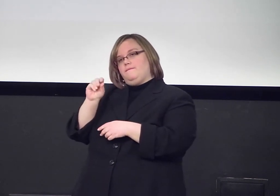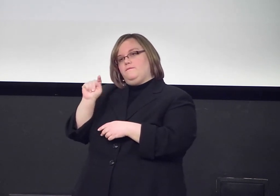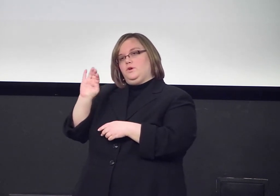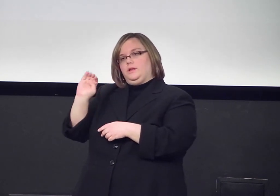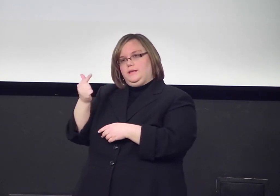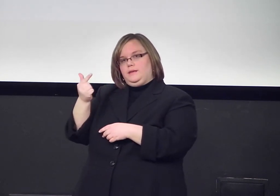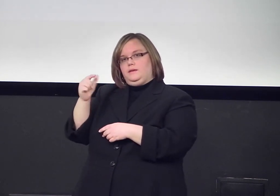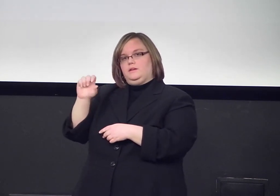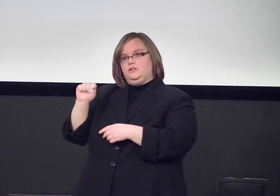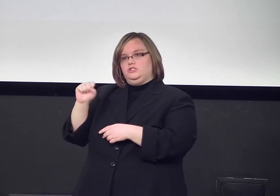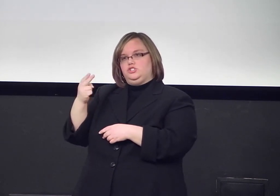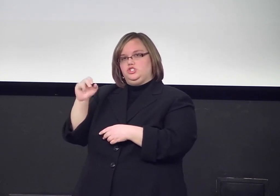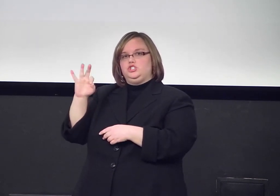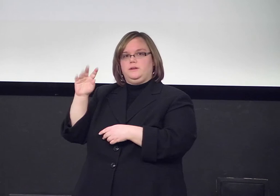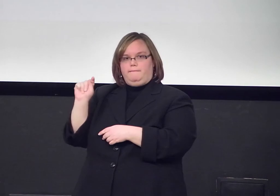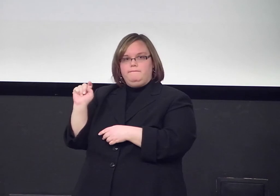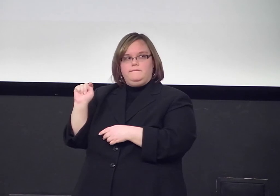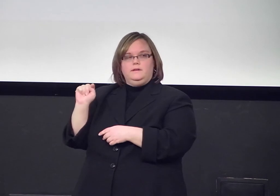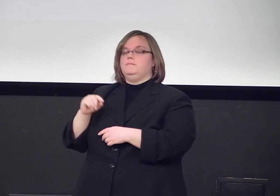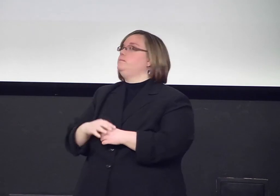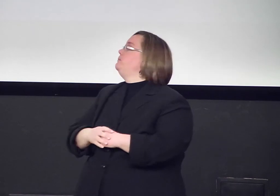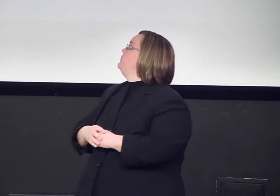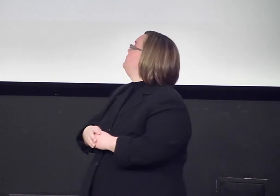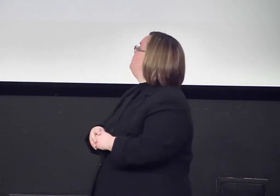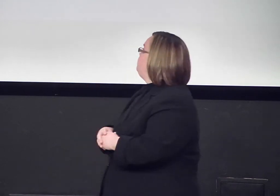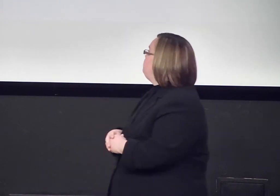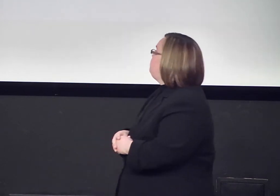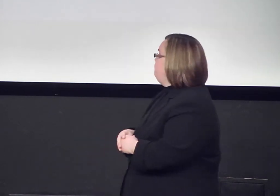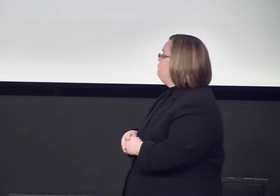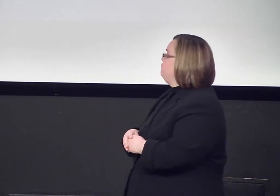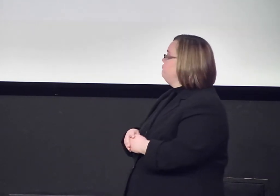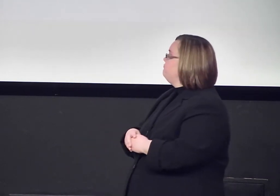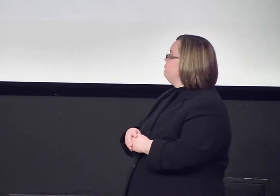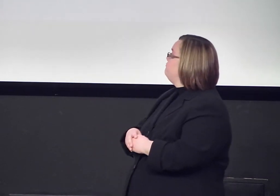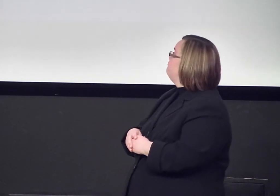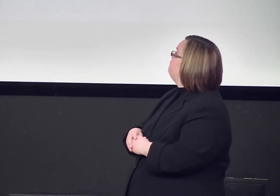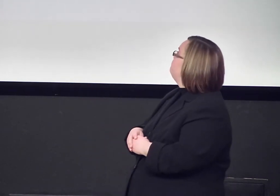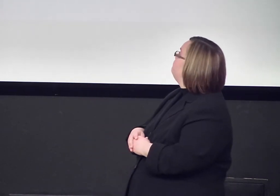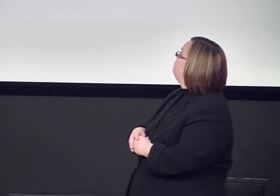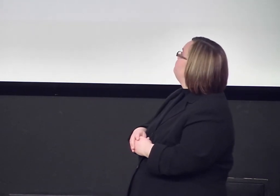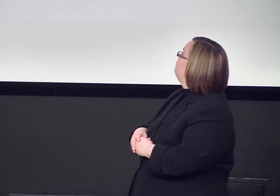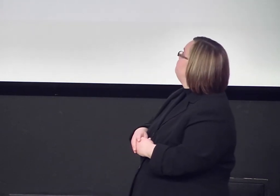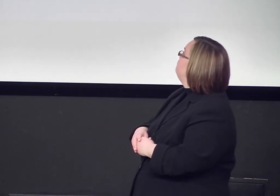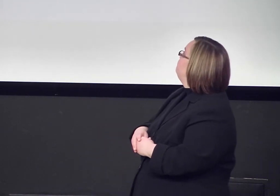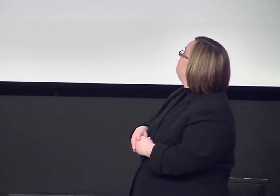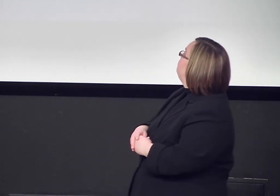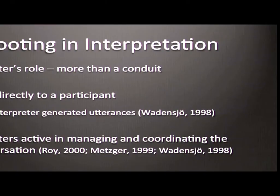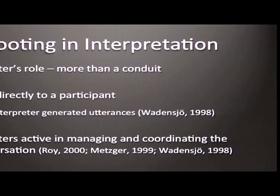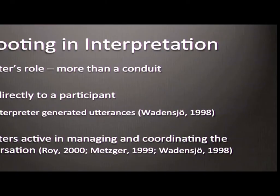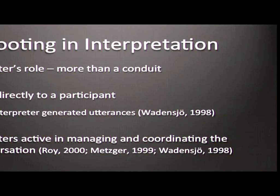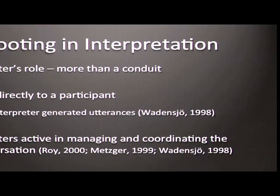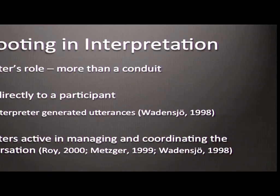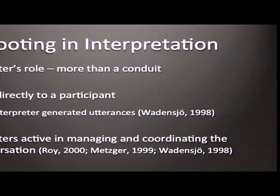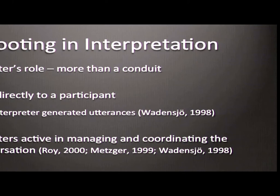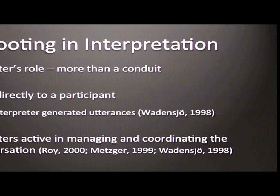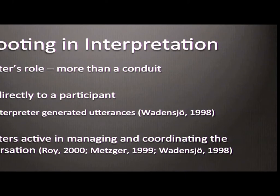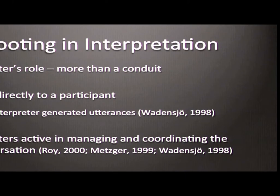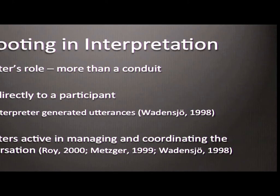said something specific, but I, as the interpreter, feel as though there needs to be a specific utterance, and so I'll actually insert that, and